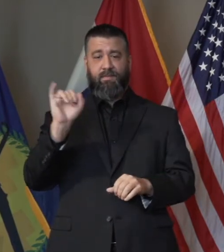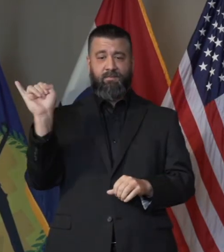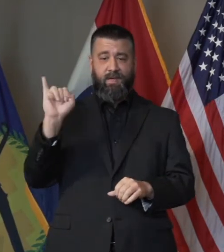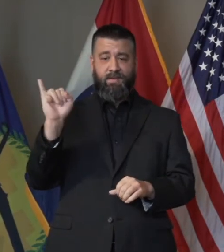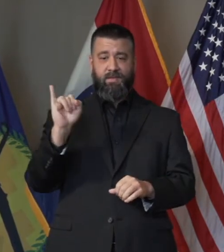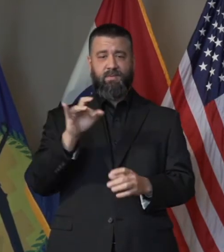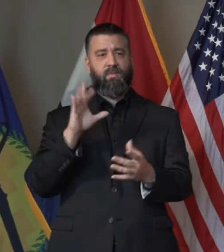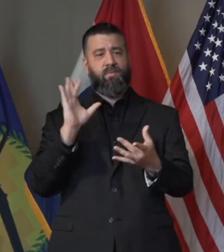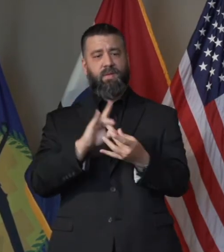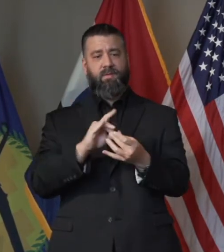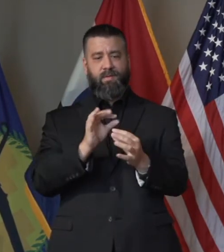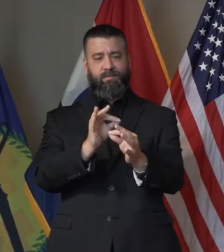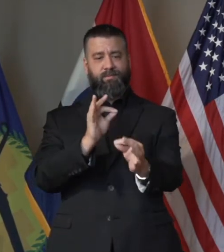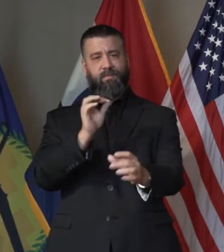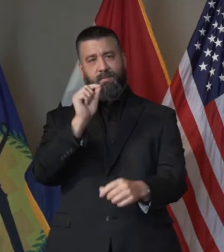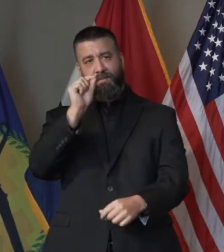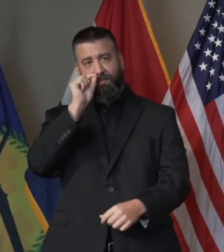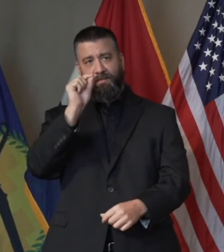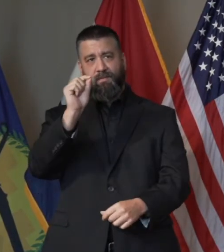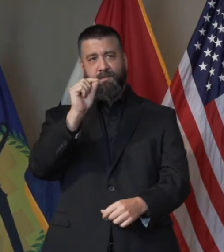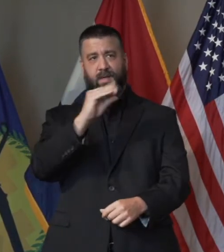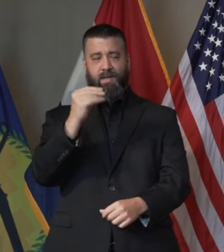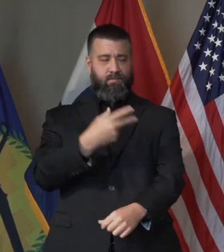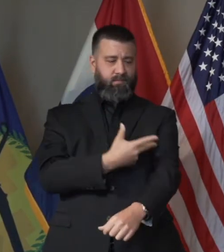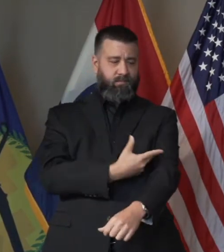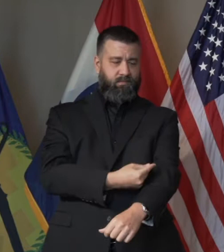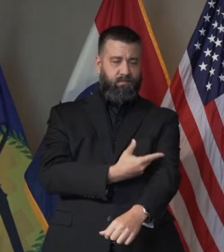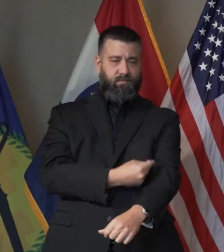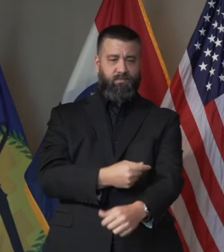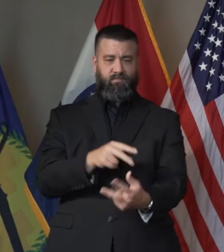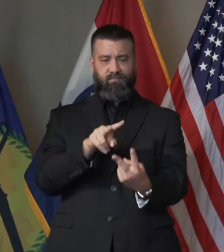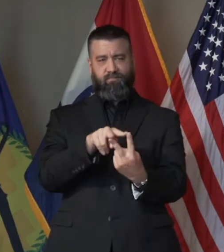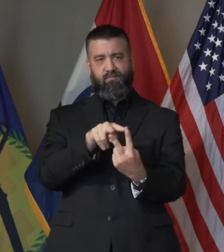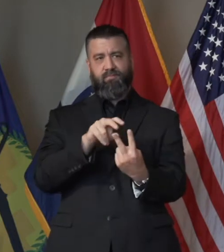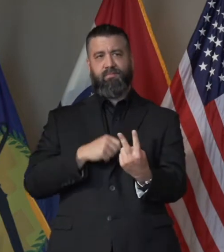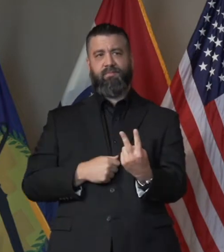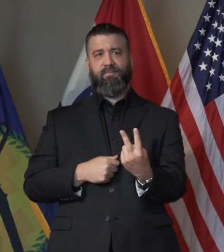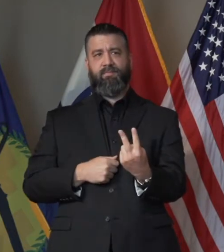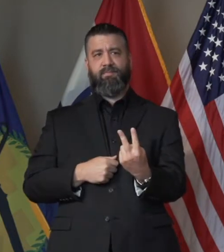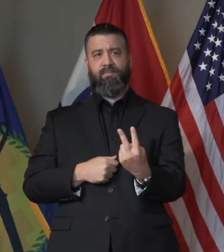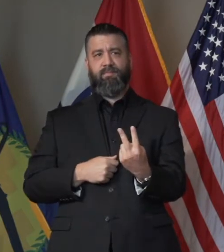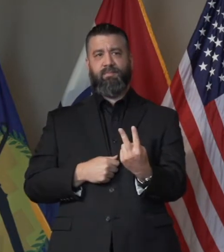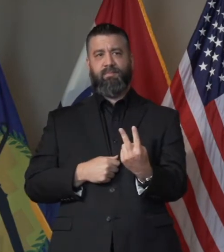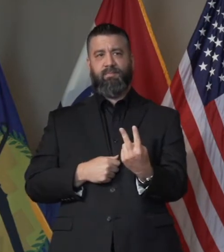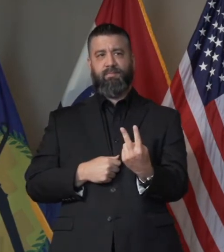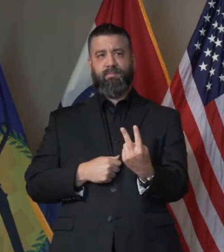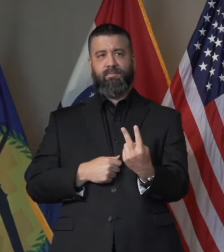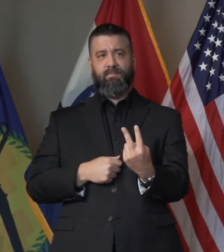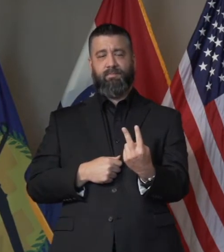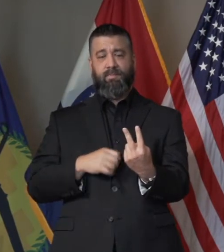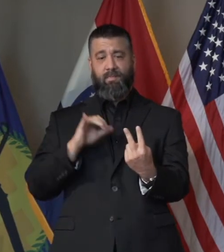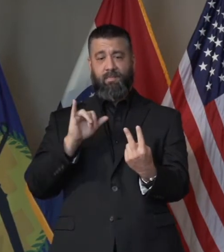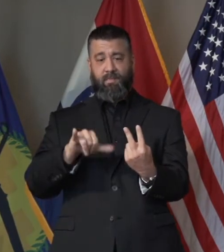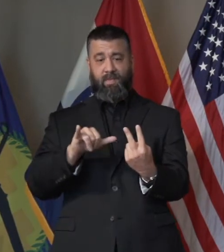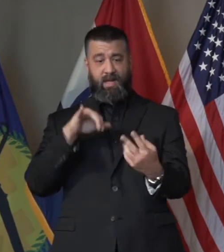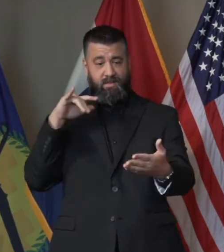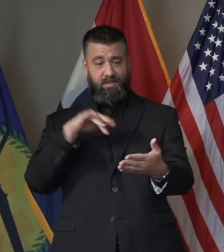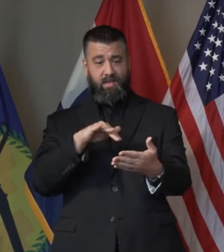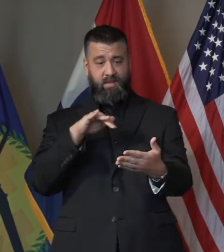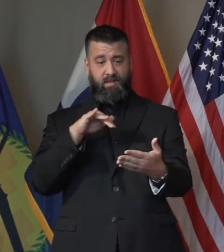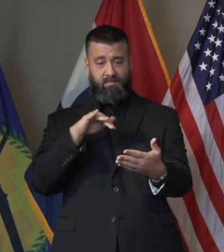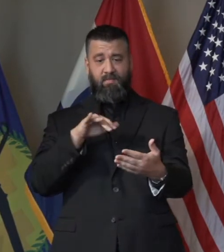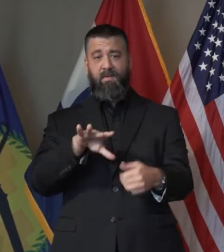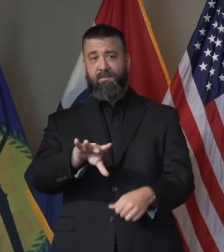tests. Past infections were determined by antibody blood tests. The findings suggested that over the course of the